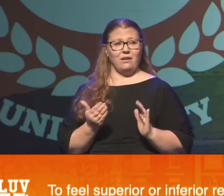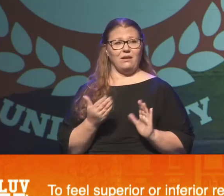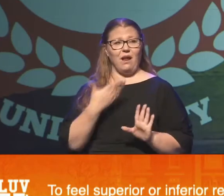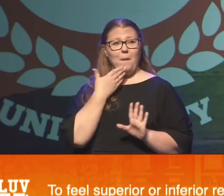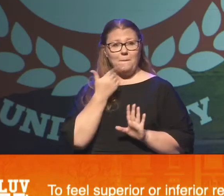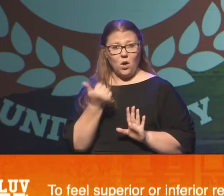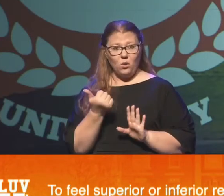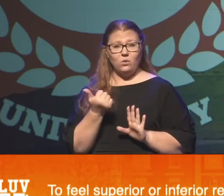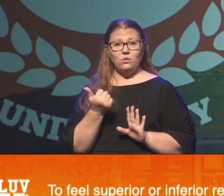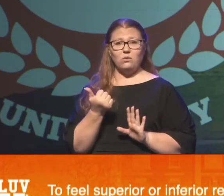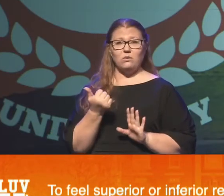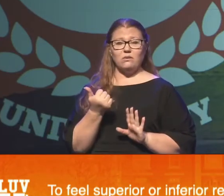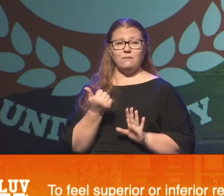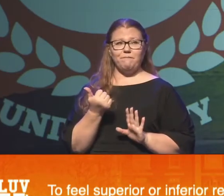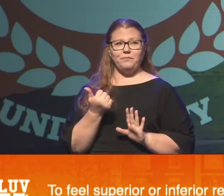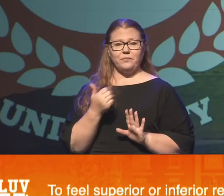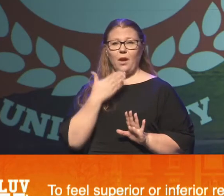most